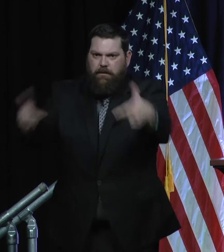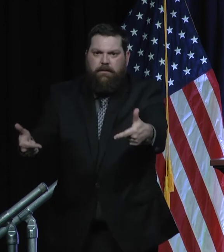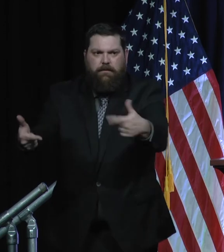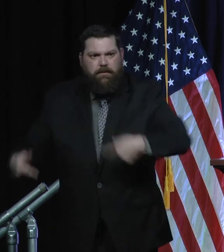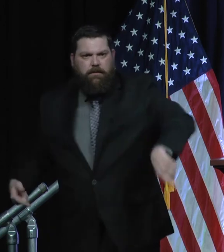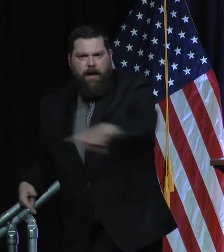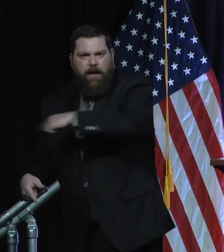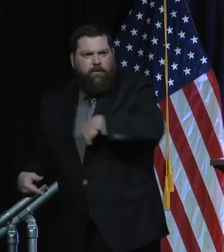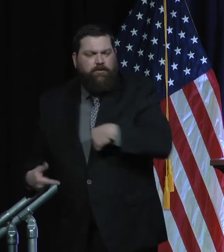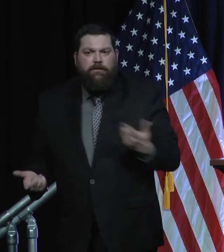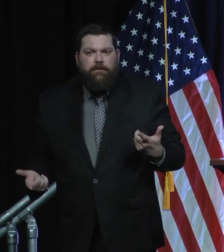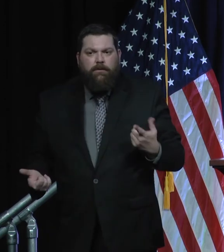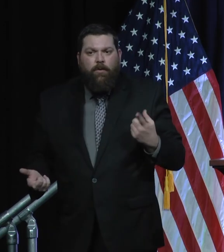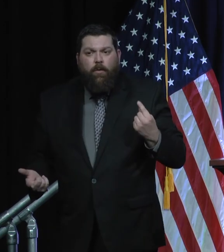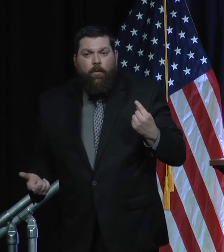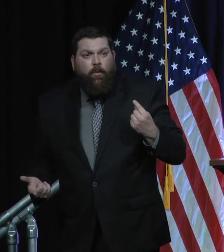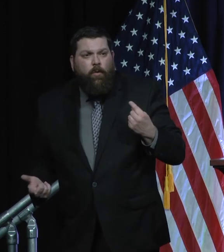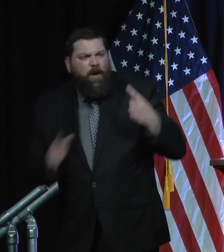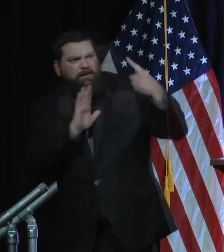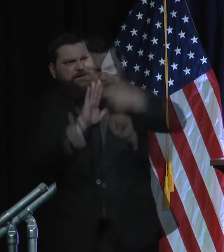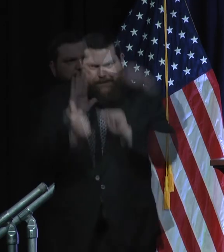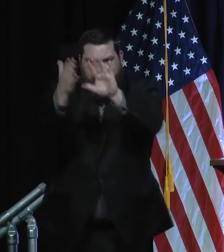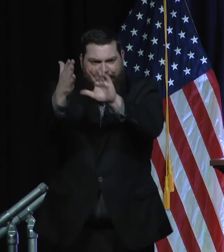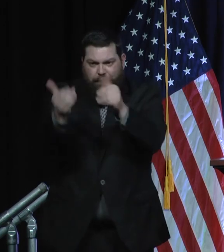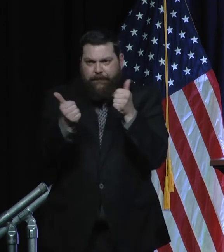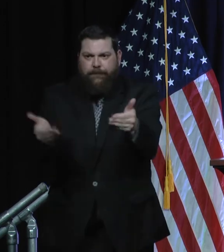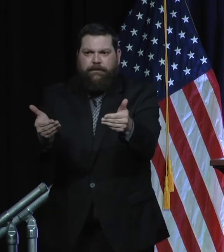the isms and schisms that still exist today.